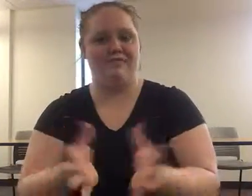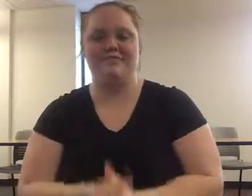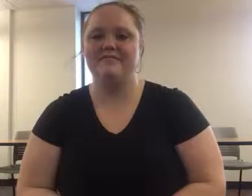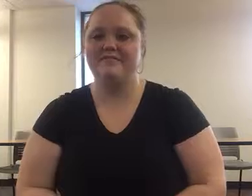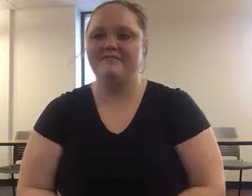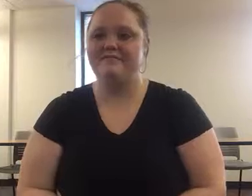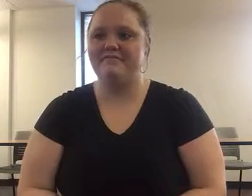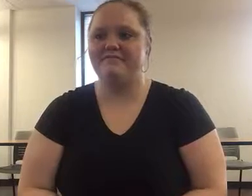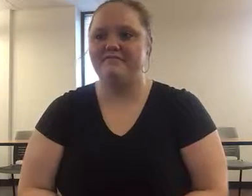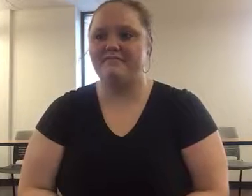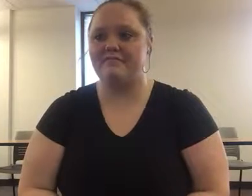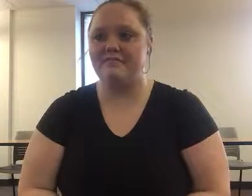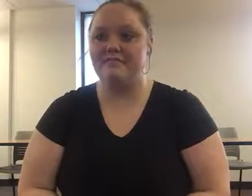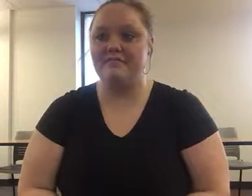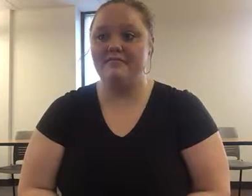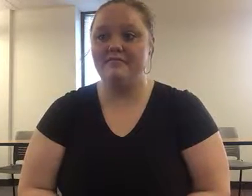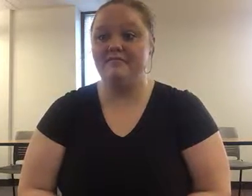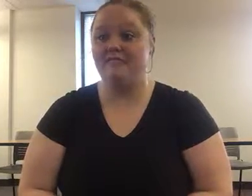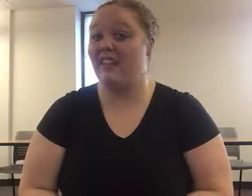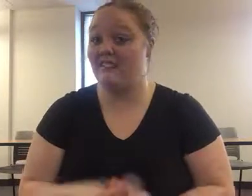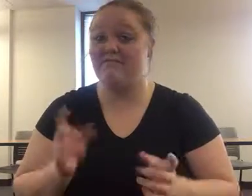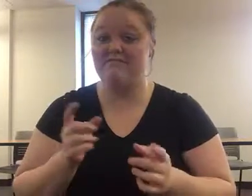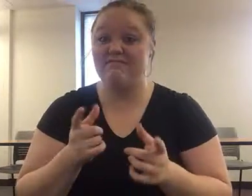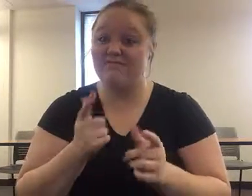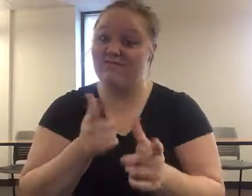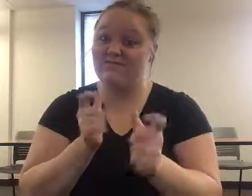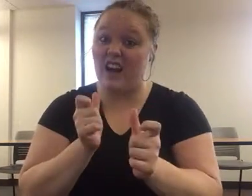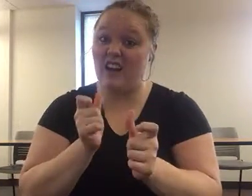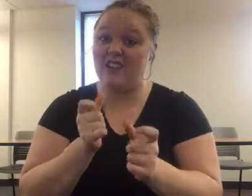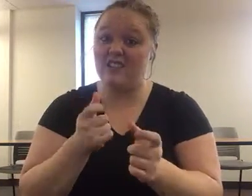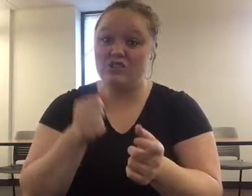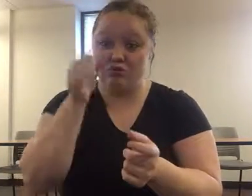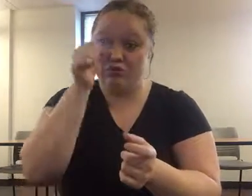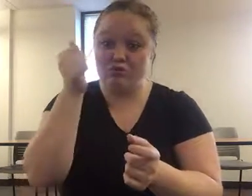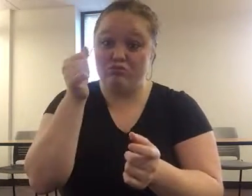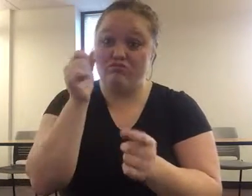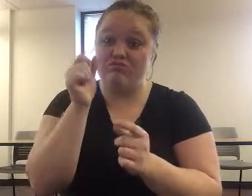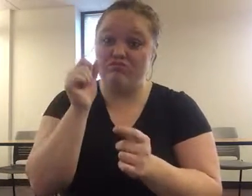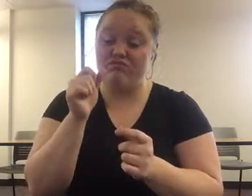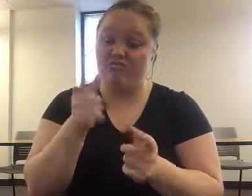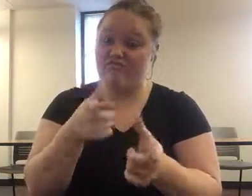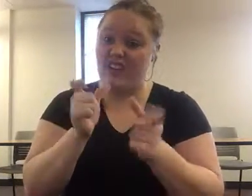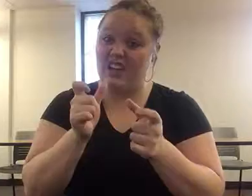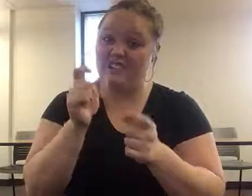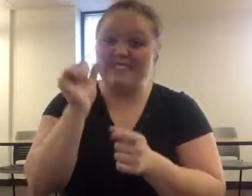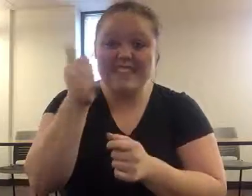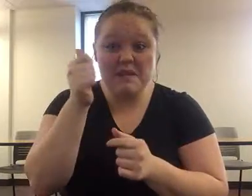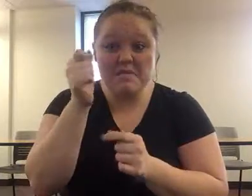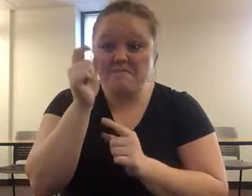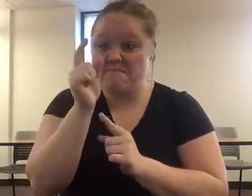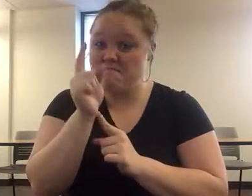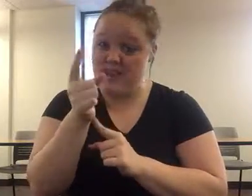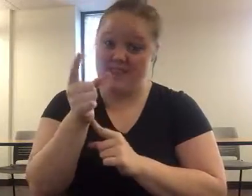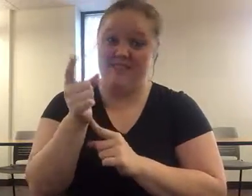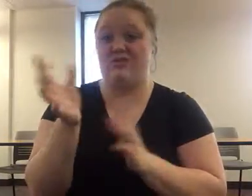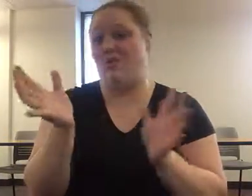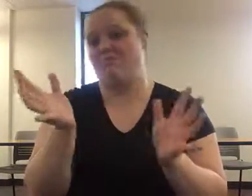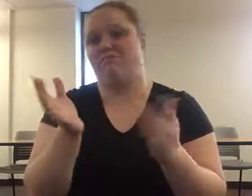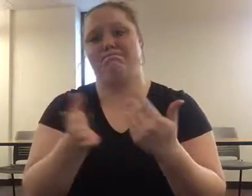If there's a big thunderstorm happening while we're during their procedure day, we might be talking about the weather, or we could be